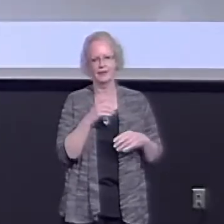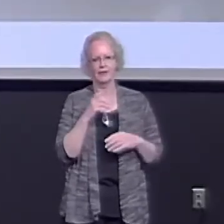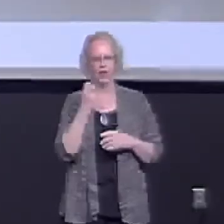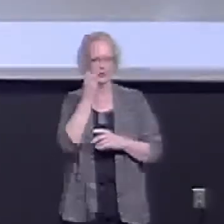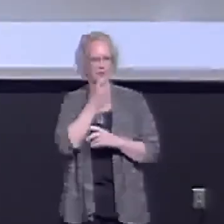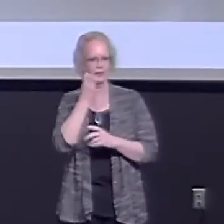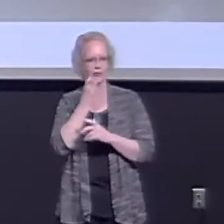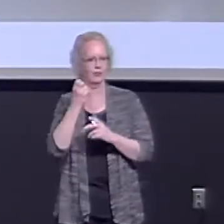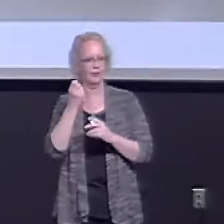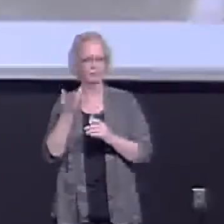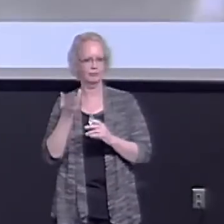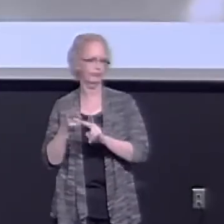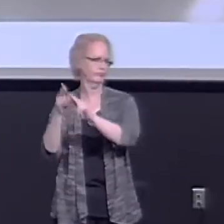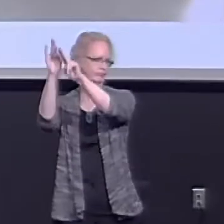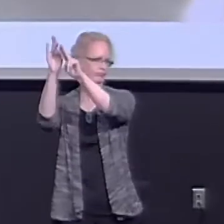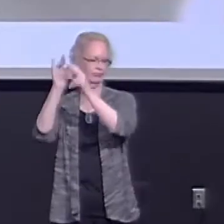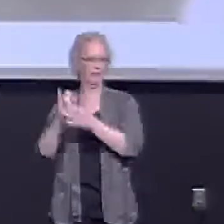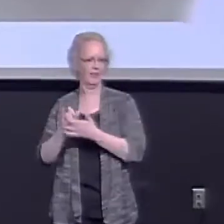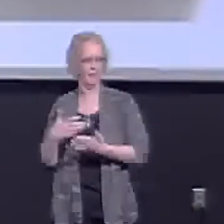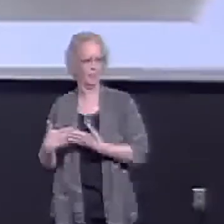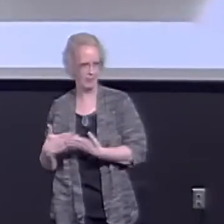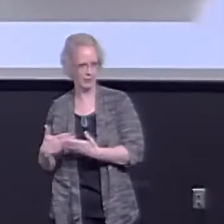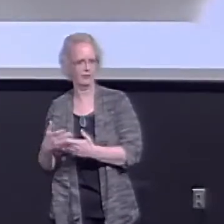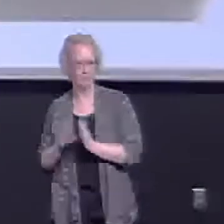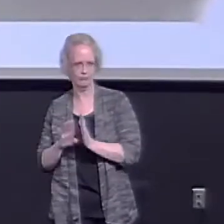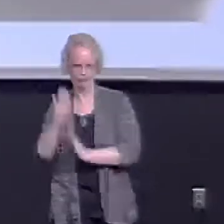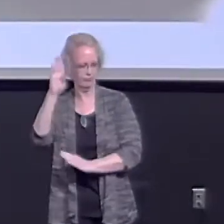faced and where monkeys stayed behind.